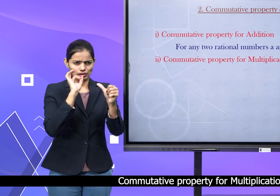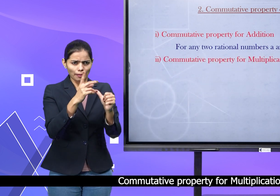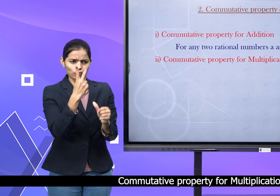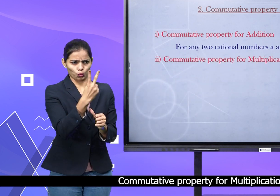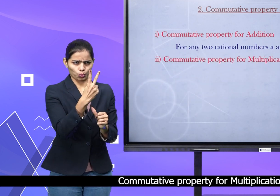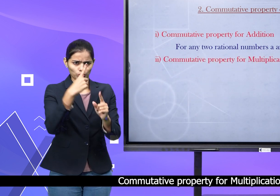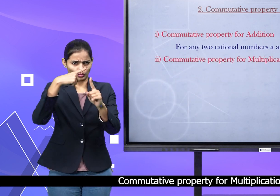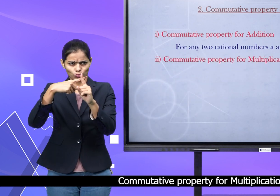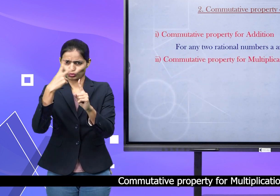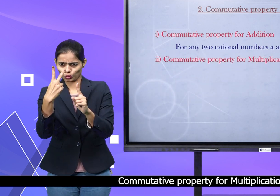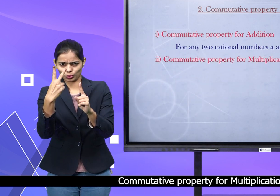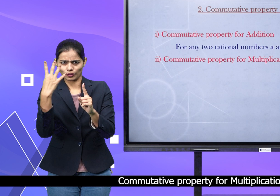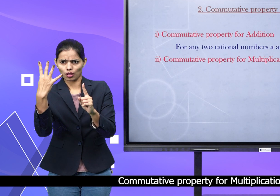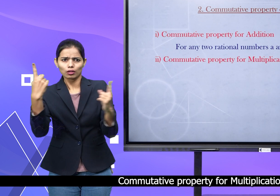Commutative property for multiplication.